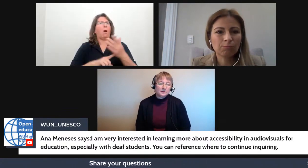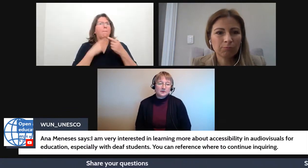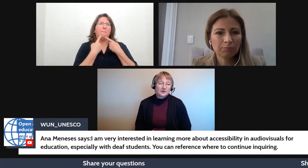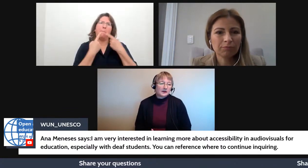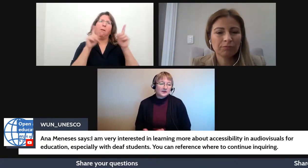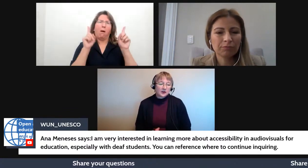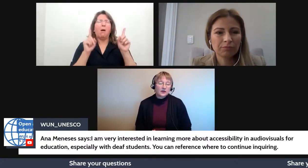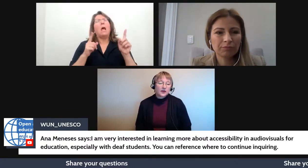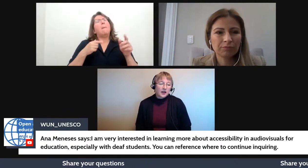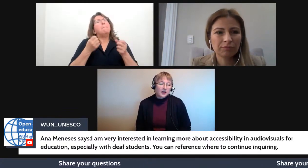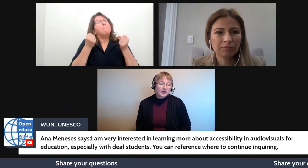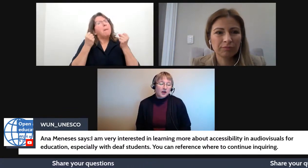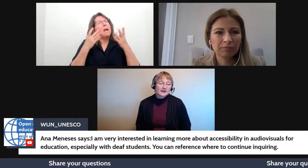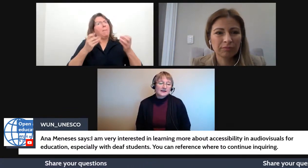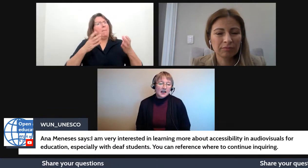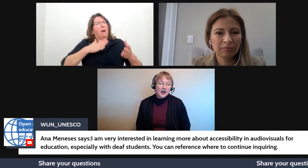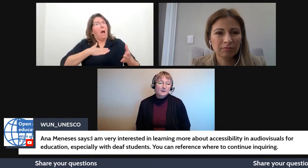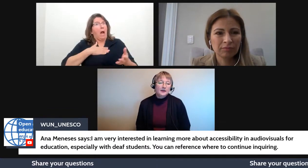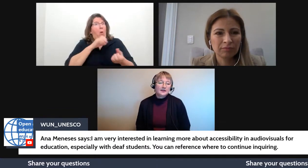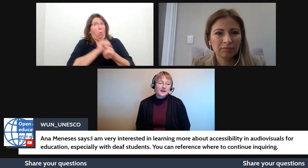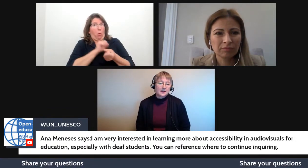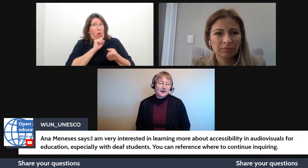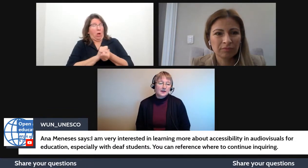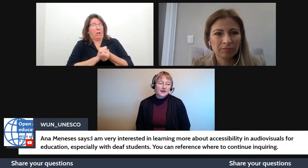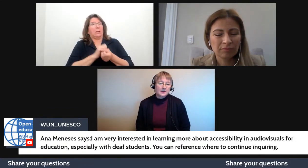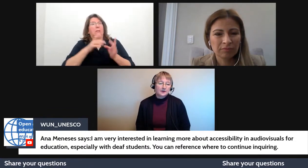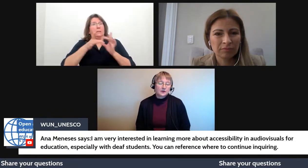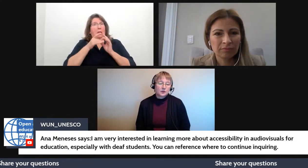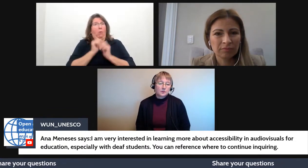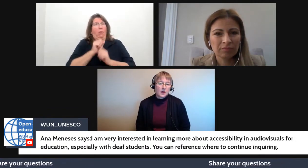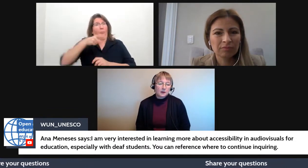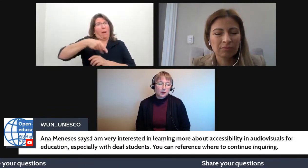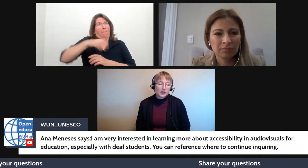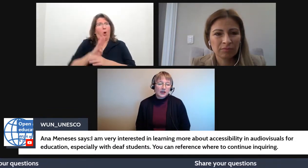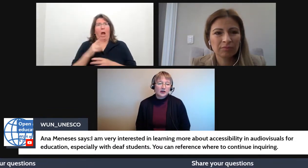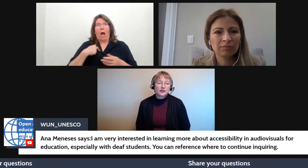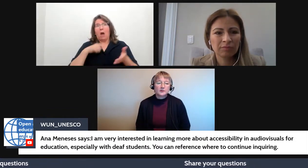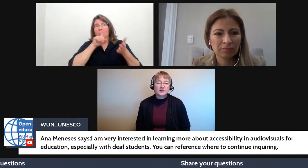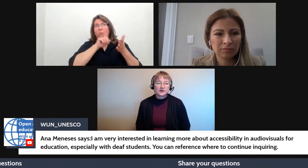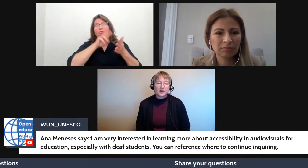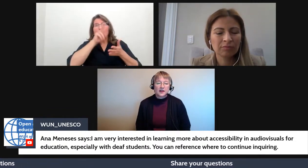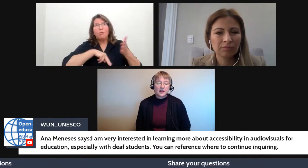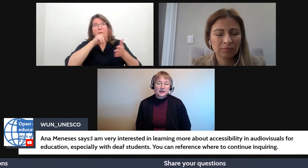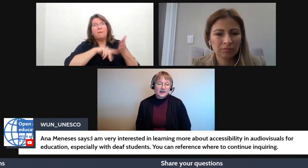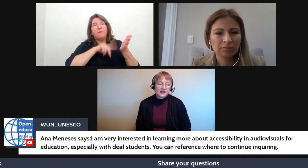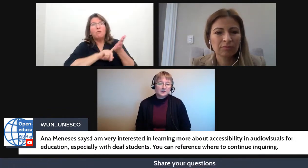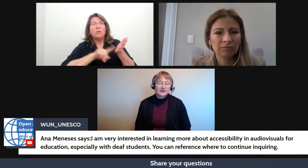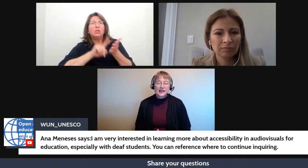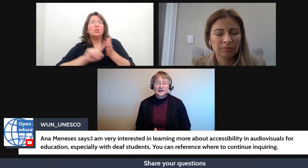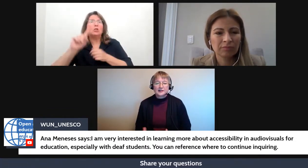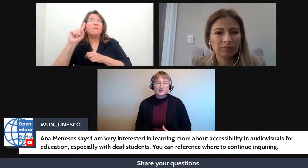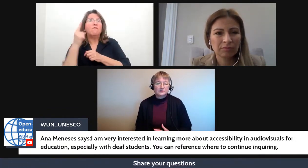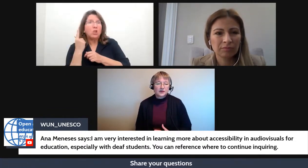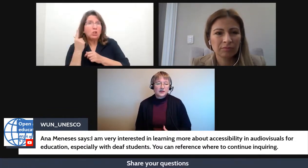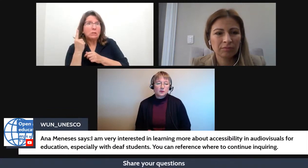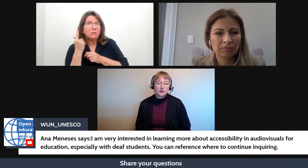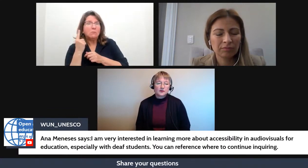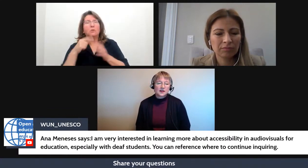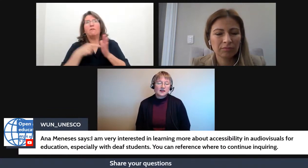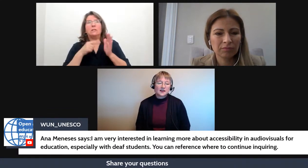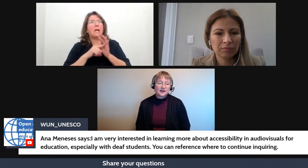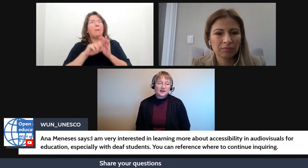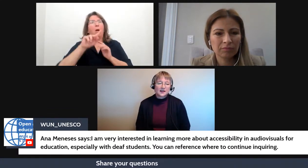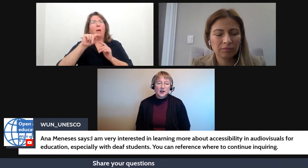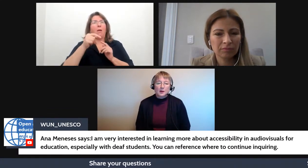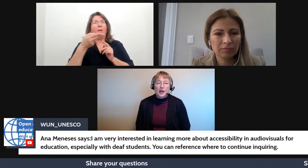So you've gotten some examples through my work here in terms of linking up text and video and